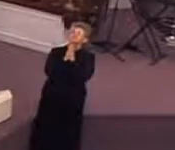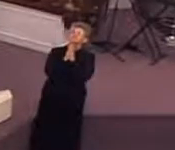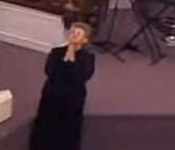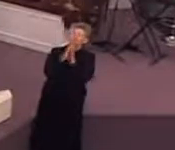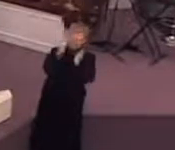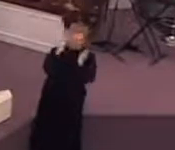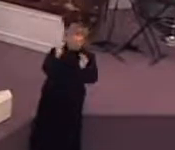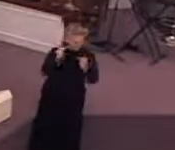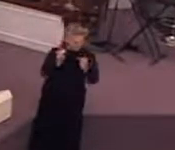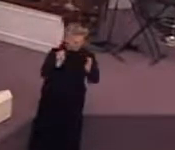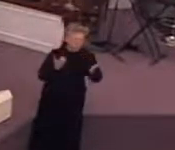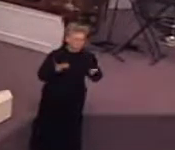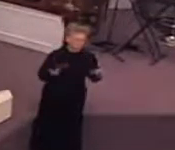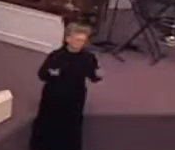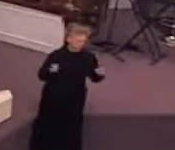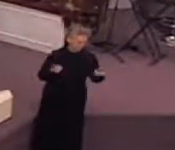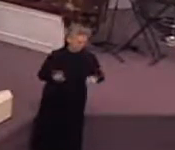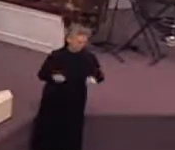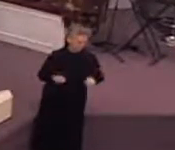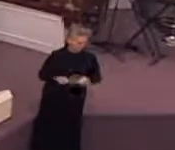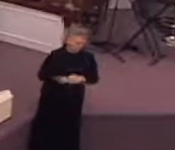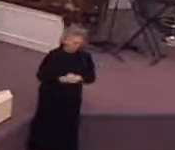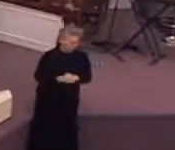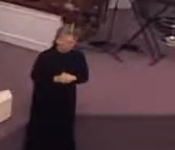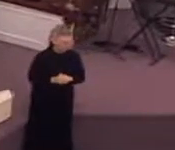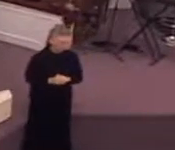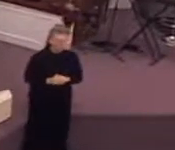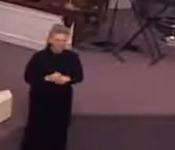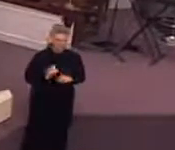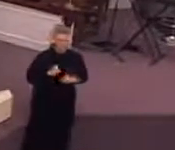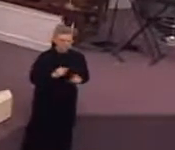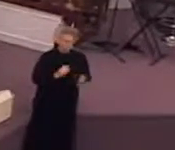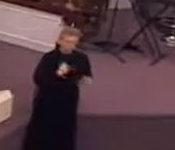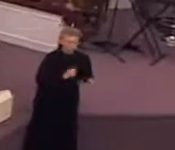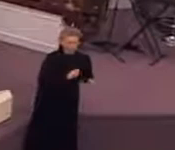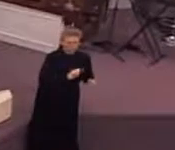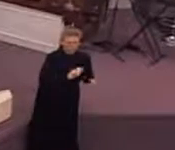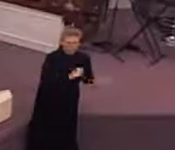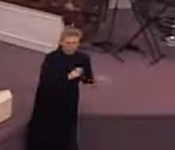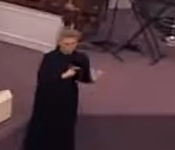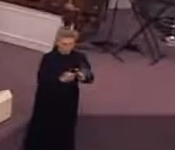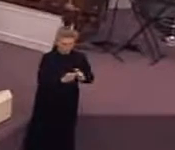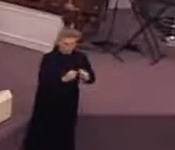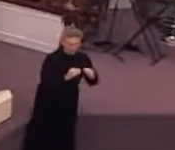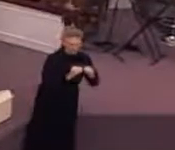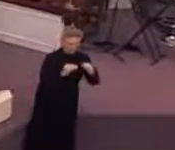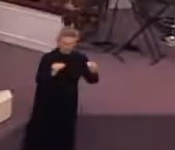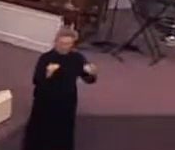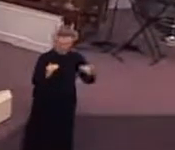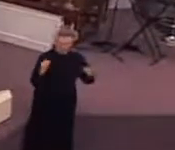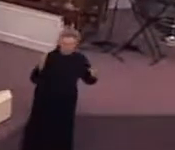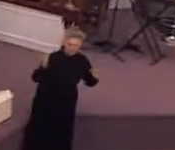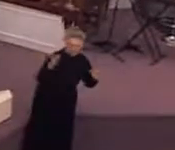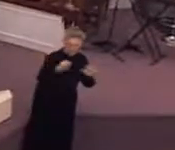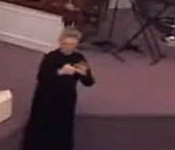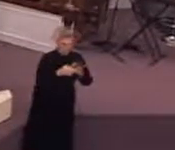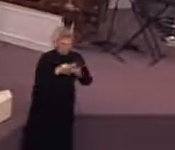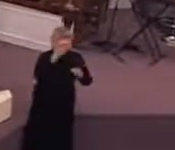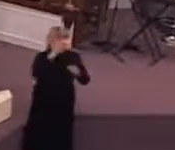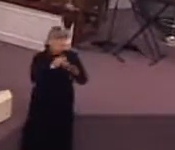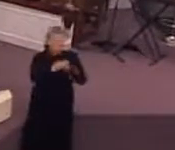can expect something to happen. Matter of fact, it moves us into a dimension of faith that we know that we're going to have